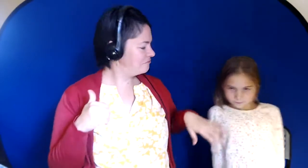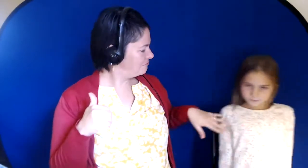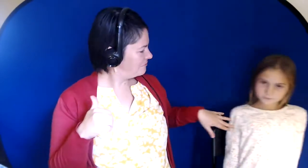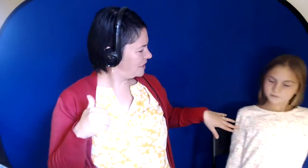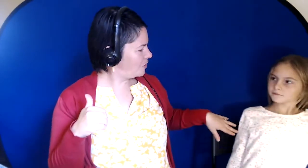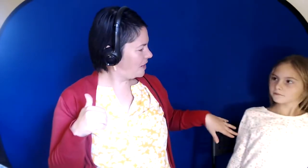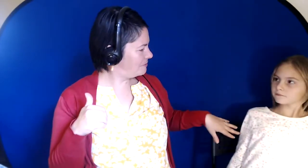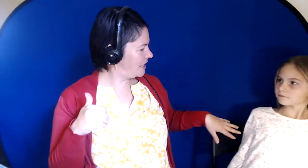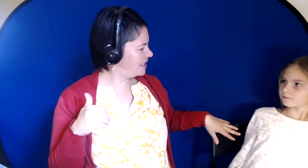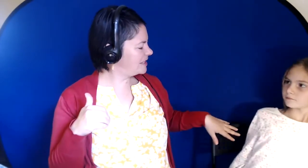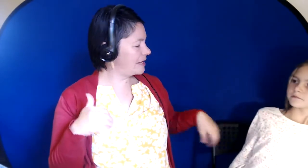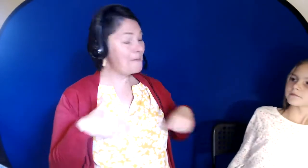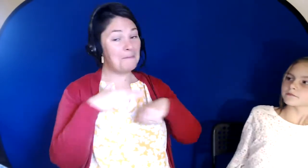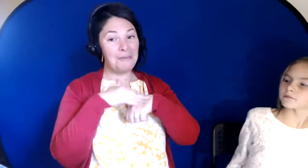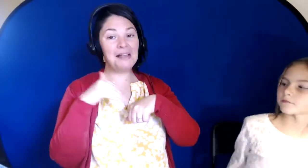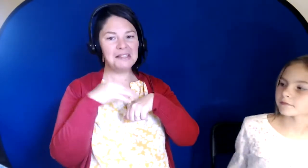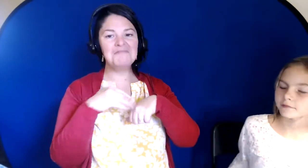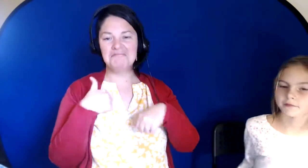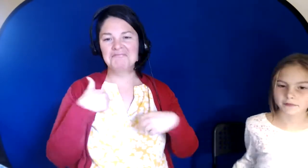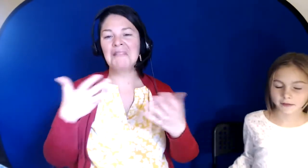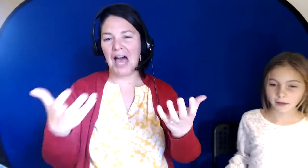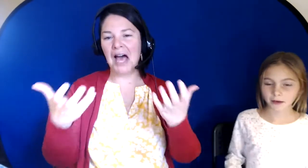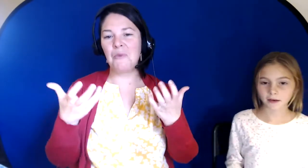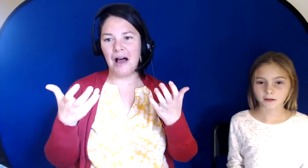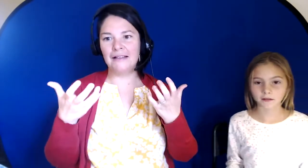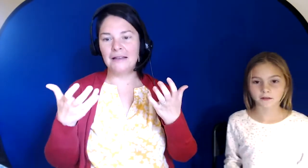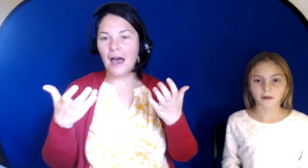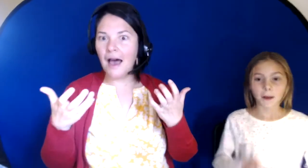Let's go ahead, Mila. Let's say, pets. I want.